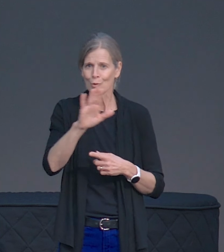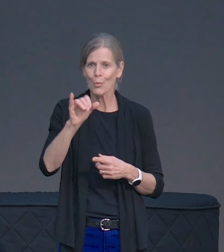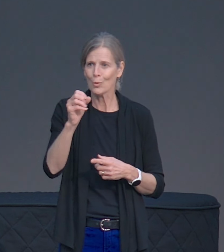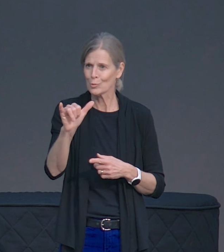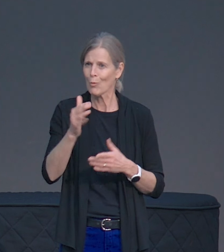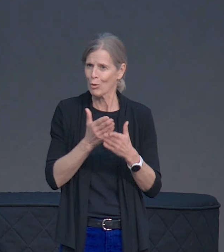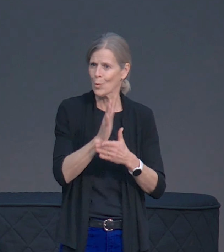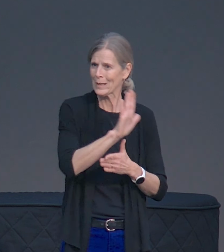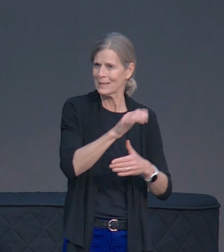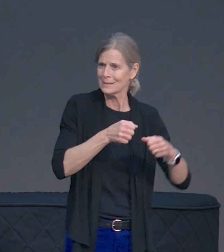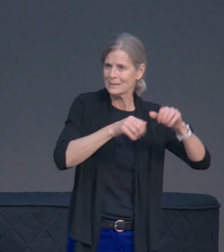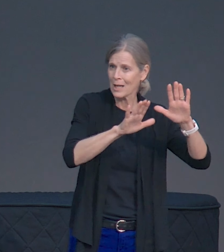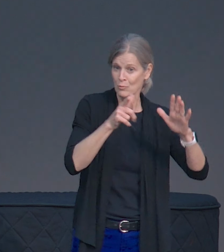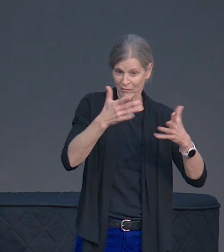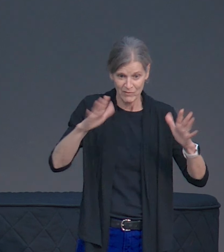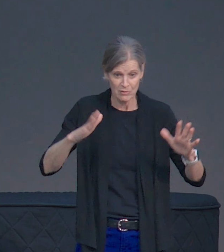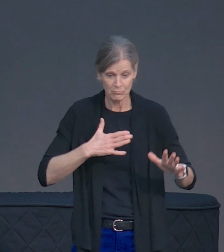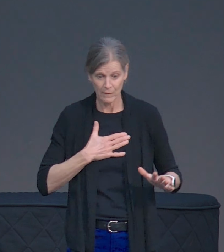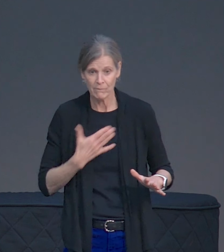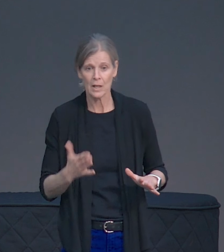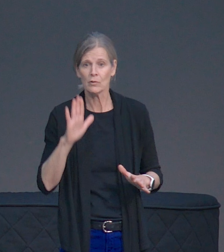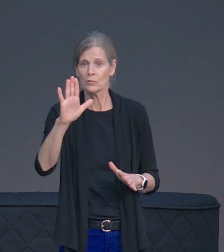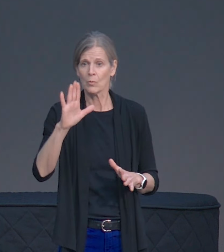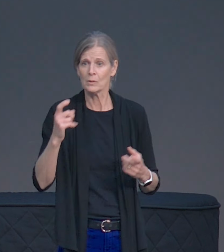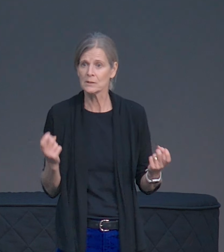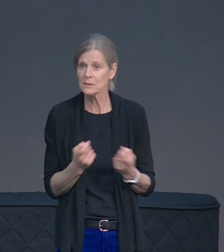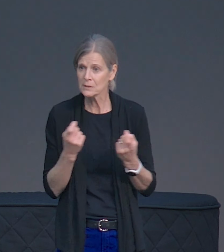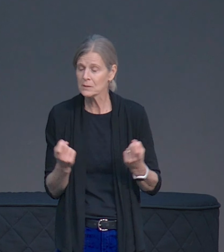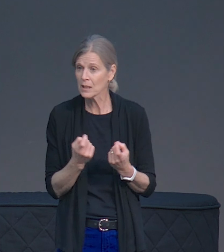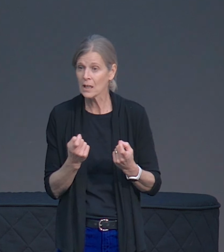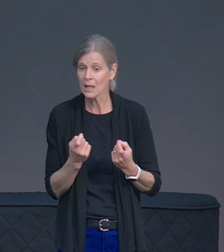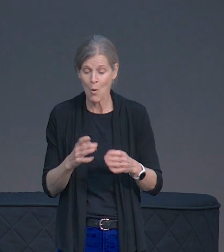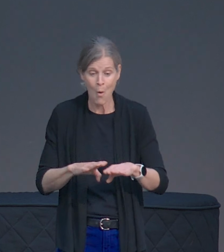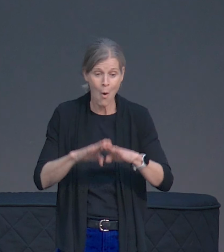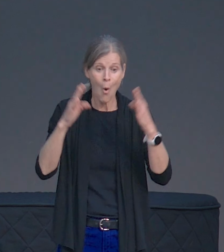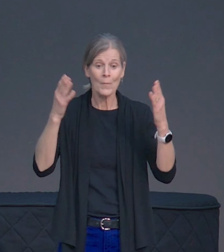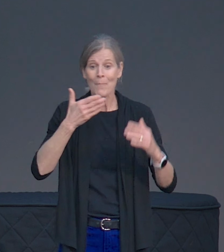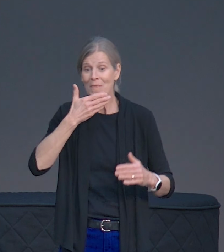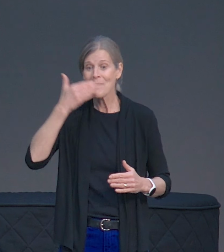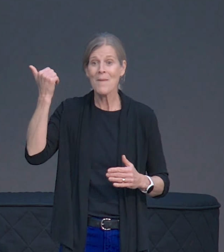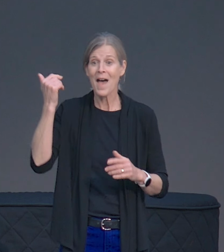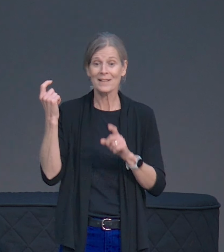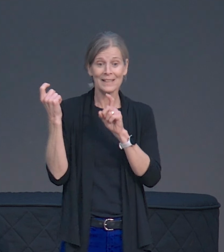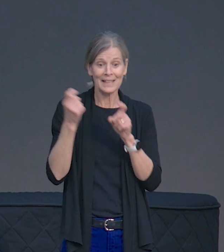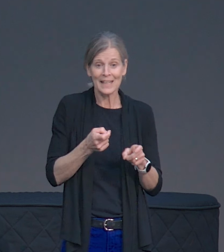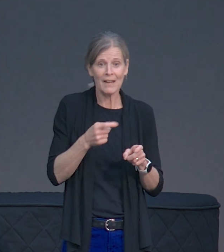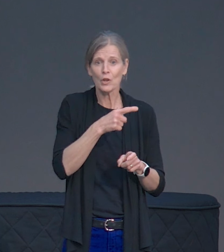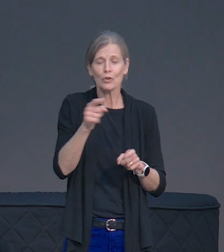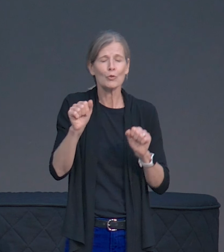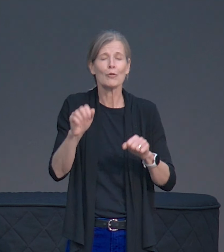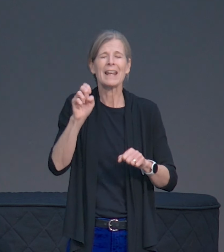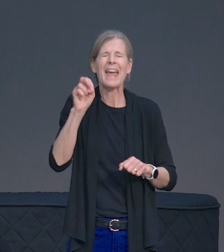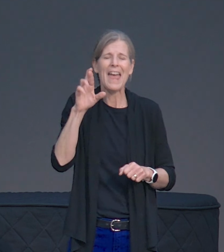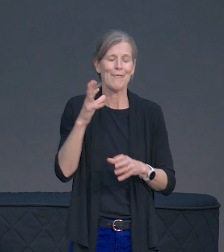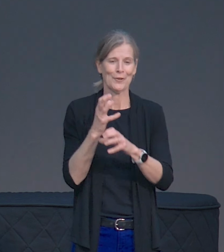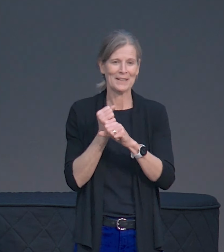Confessed Your Sin And Opened Up The Best Gift That You Could Ever Get In All Of Eternity